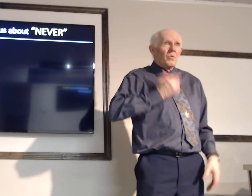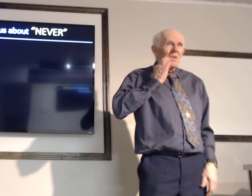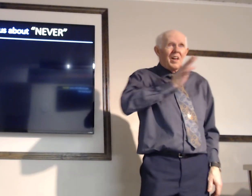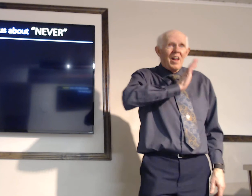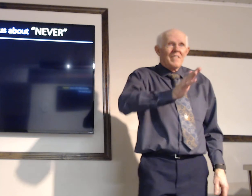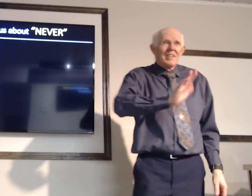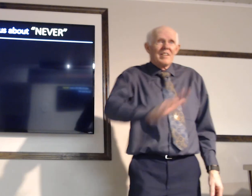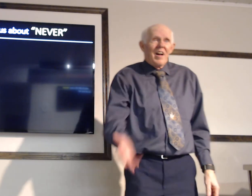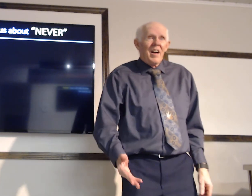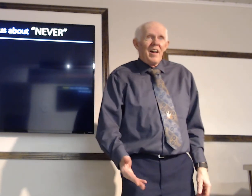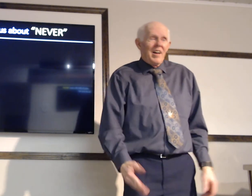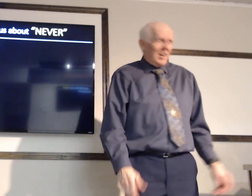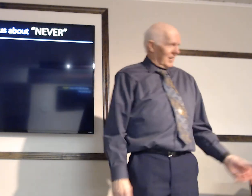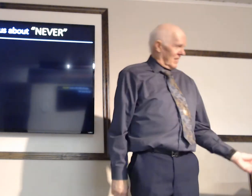We will never die.